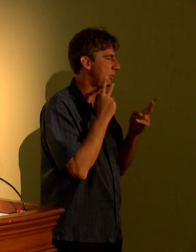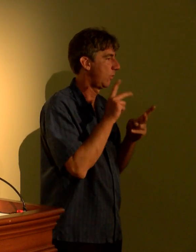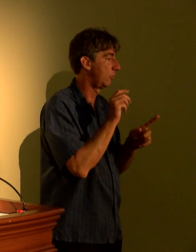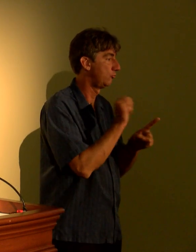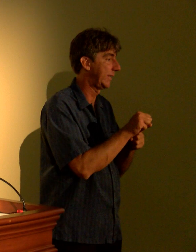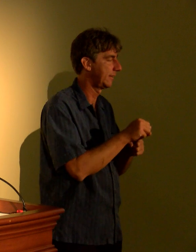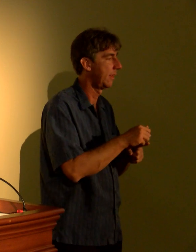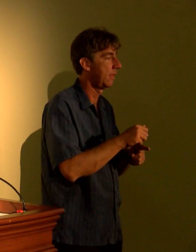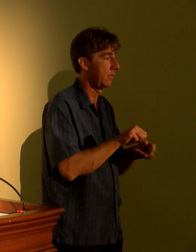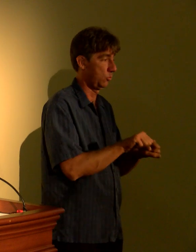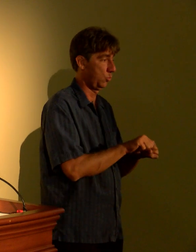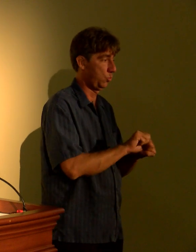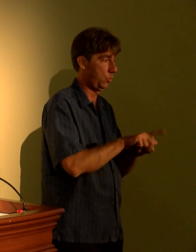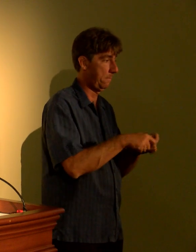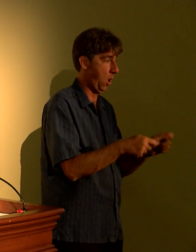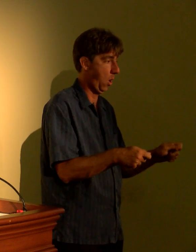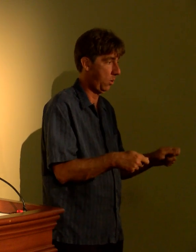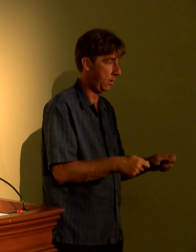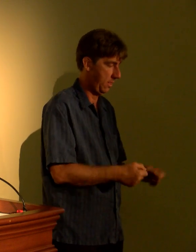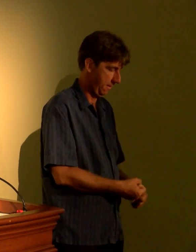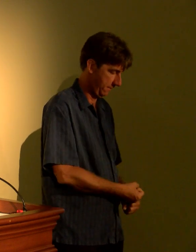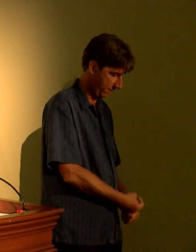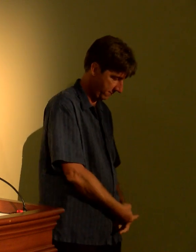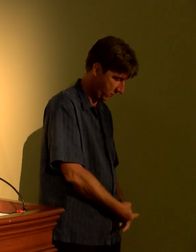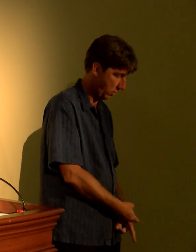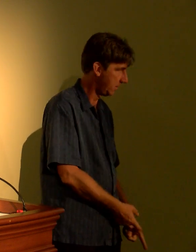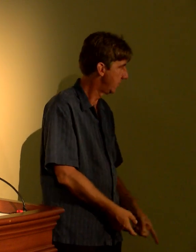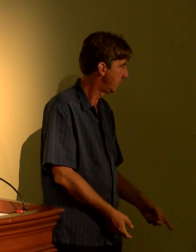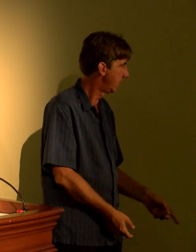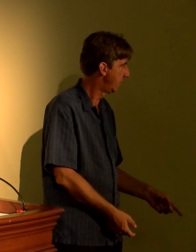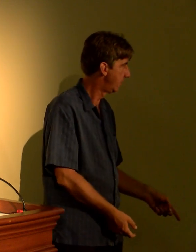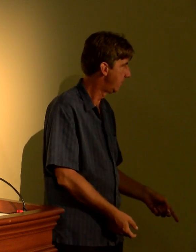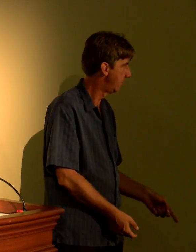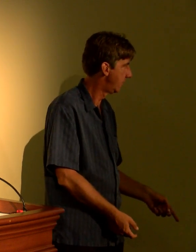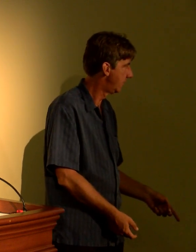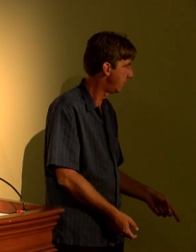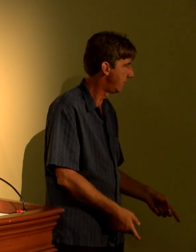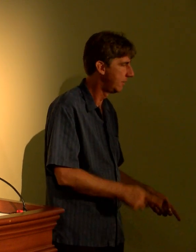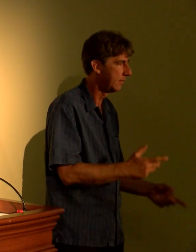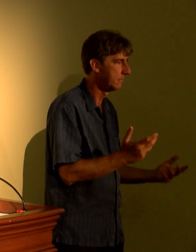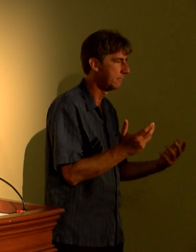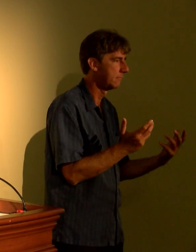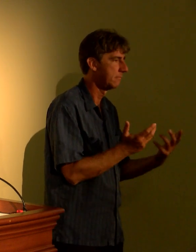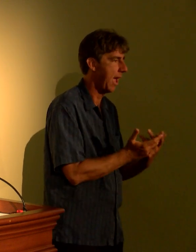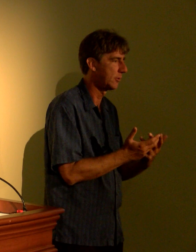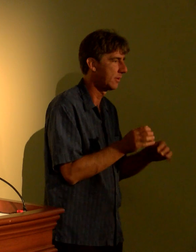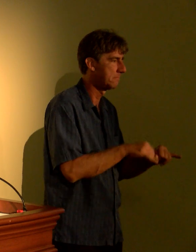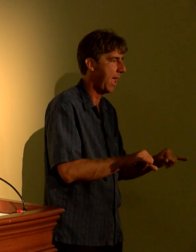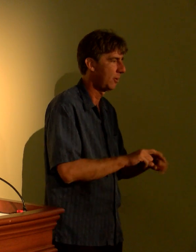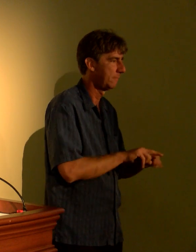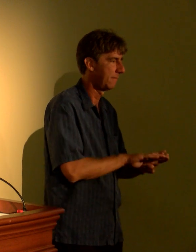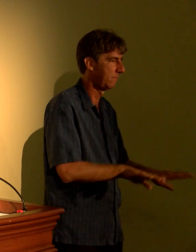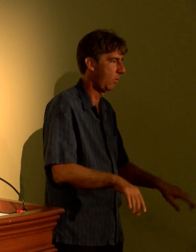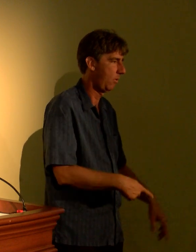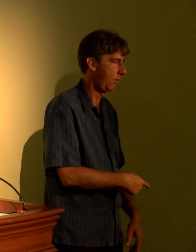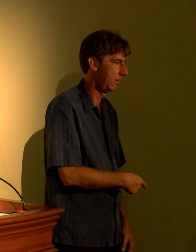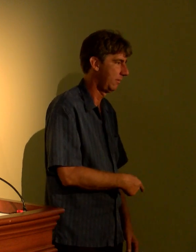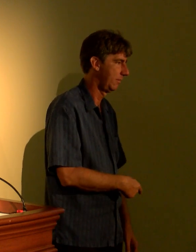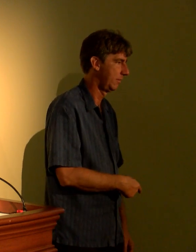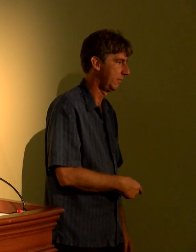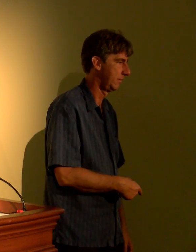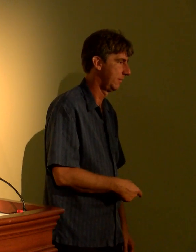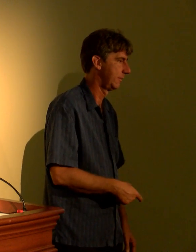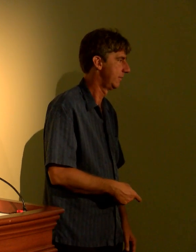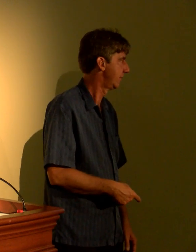shoe that's on the child's foot mimics the pattern of the floor. And then if you look closely at the